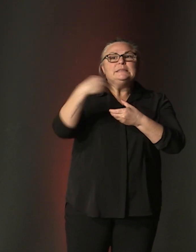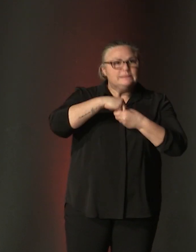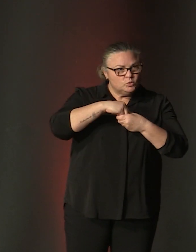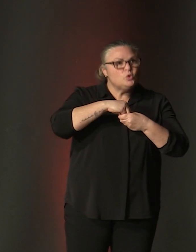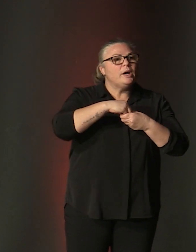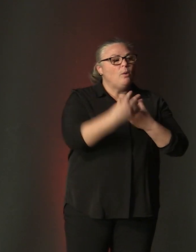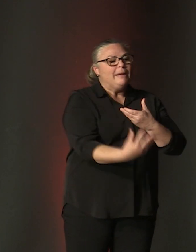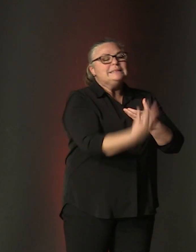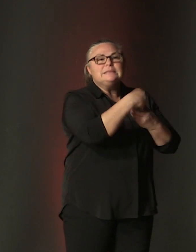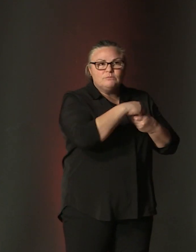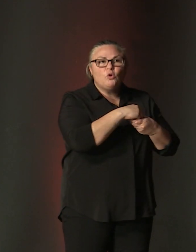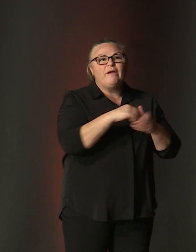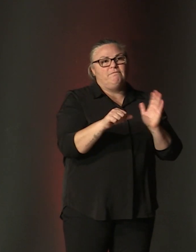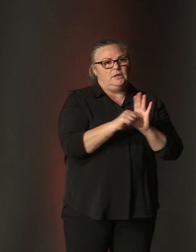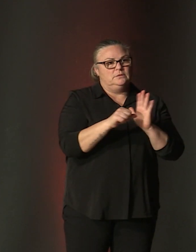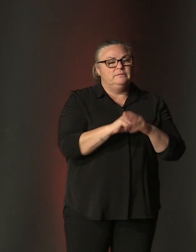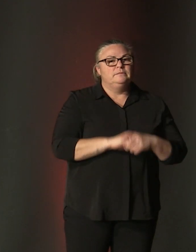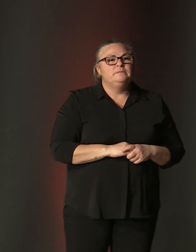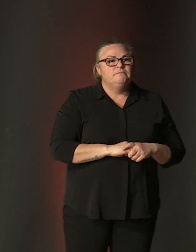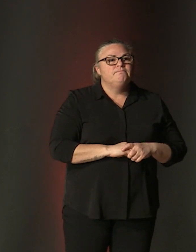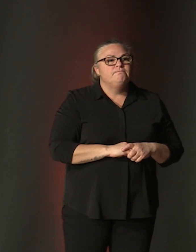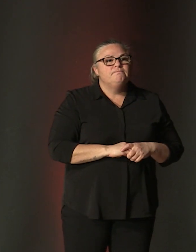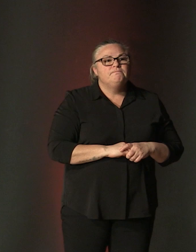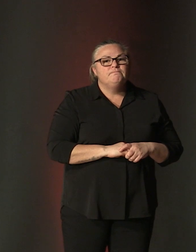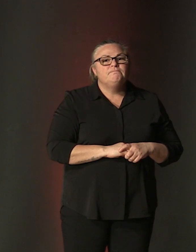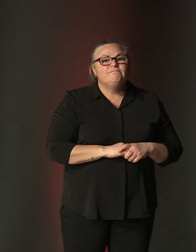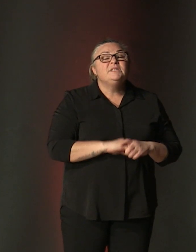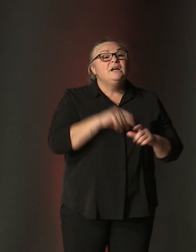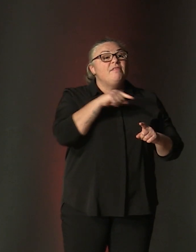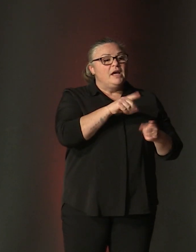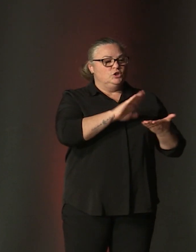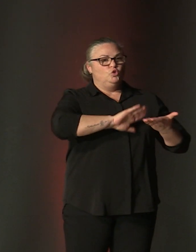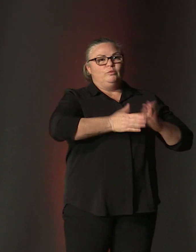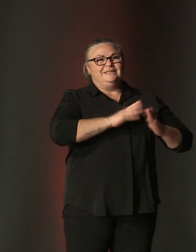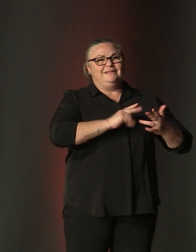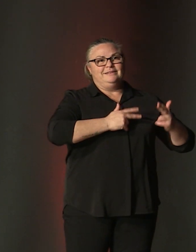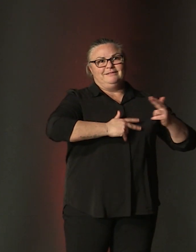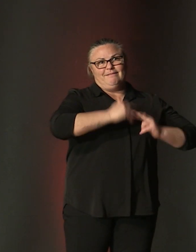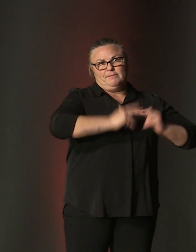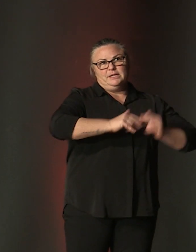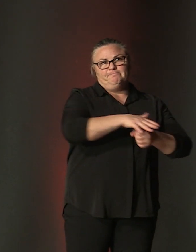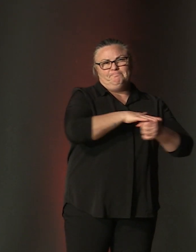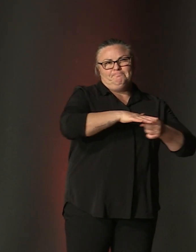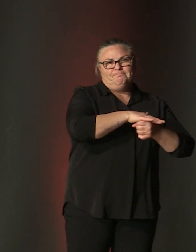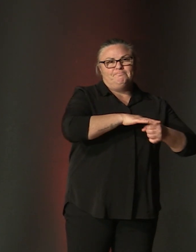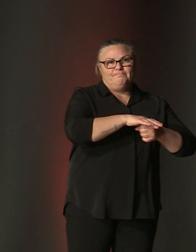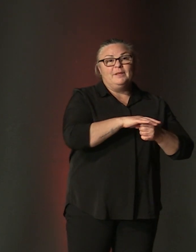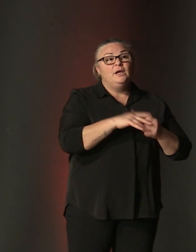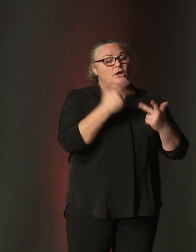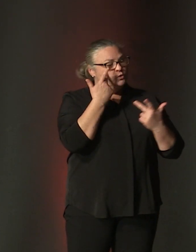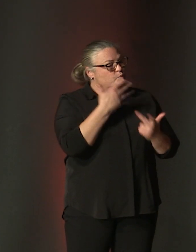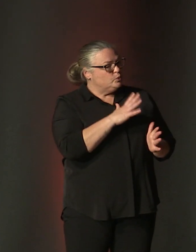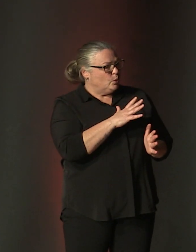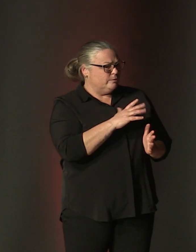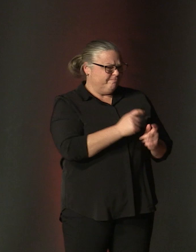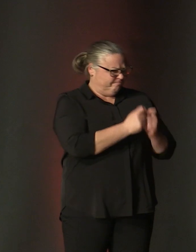Participation is a topic that typically circulates around the community development area. It emphasizes the value of local